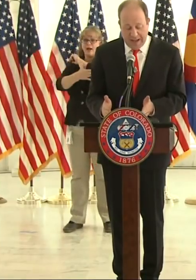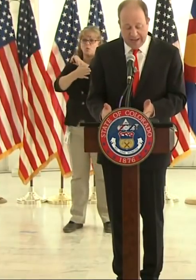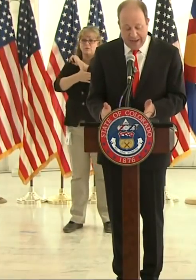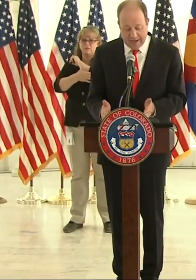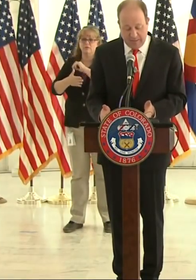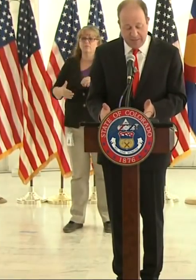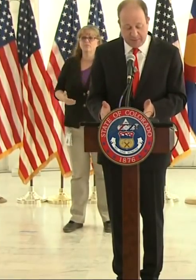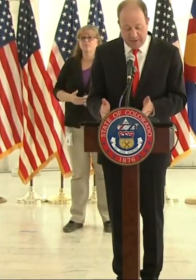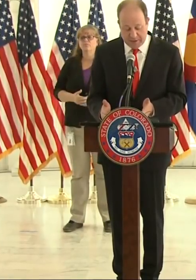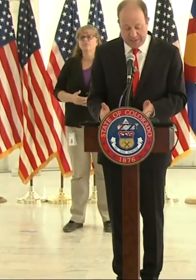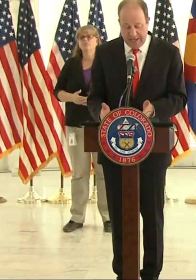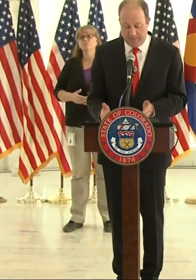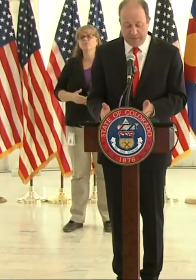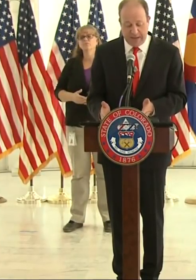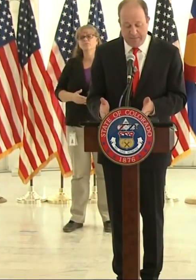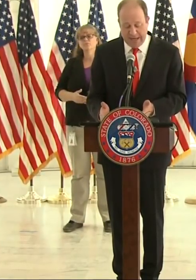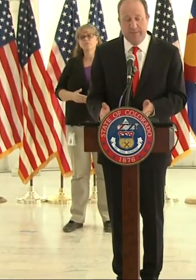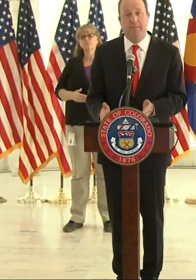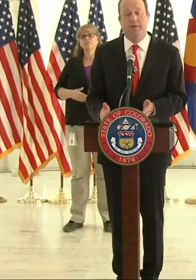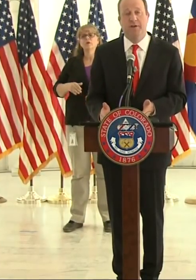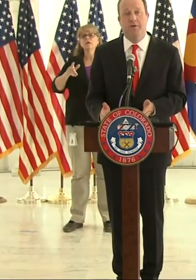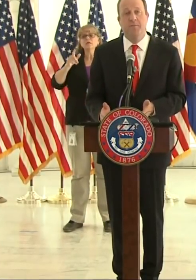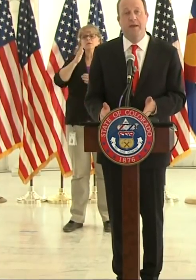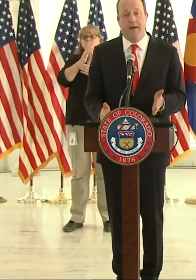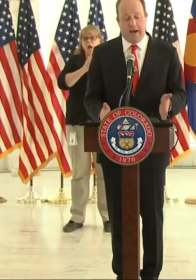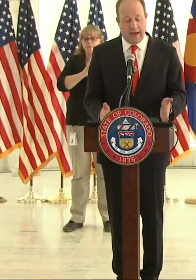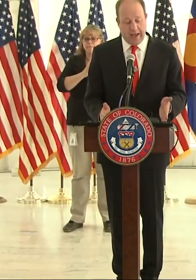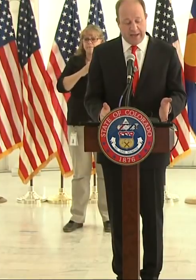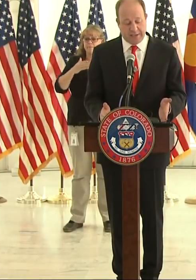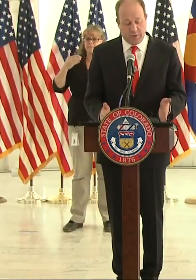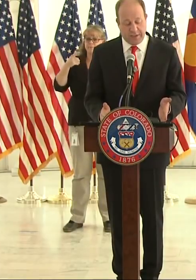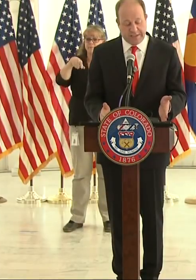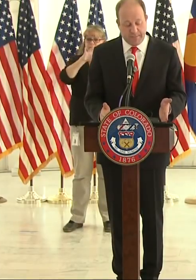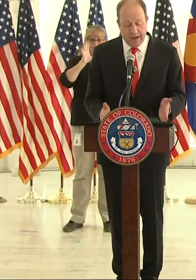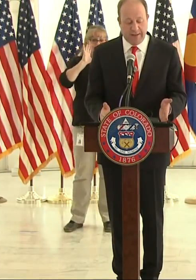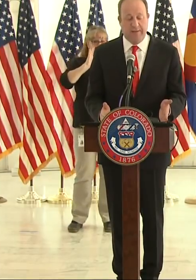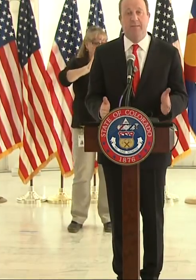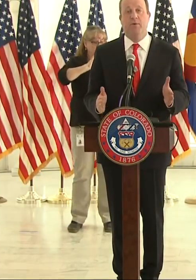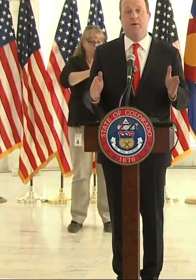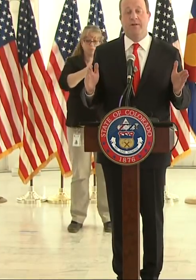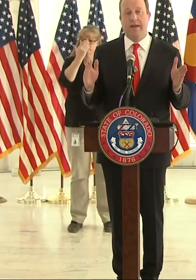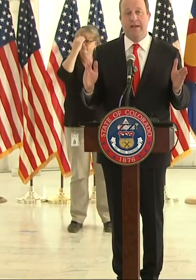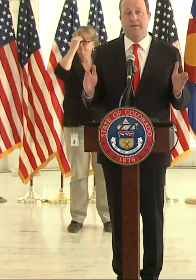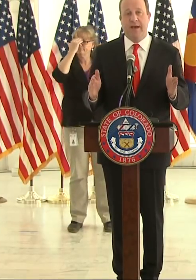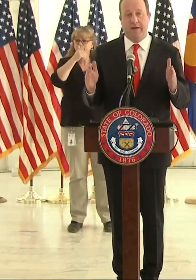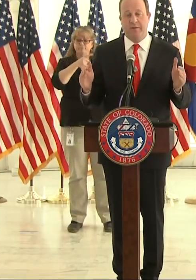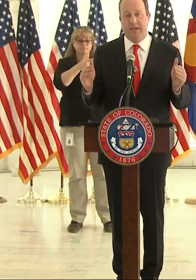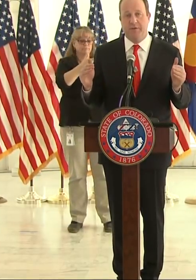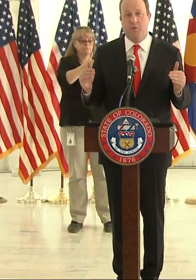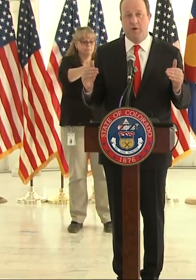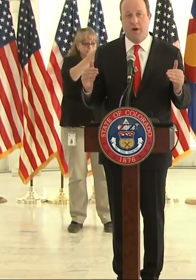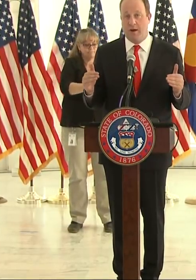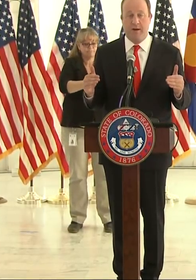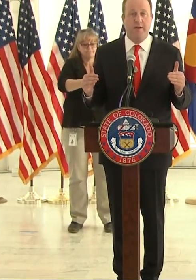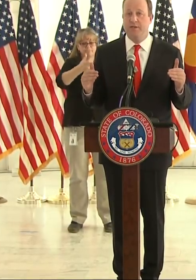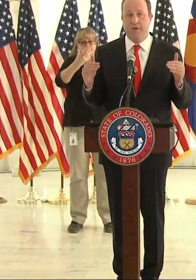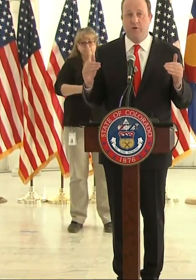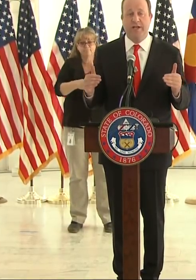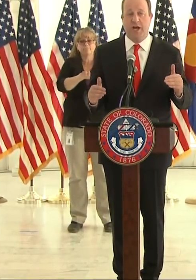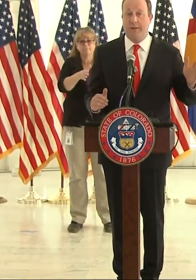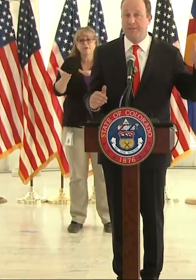real iconic people in our state that many people knew. And it's really symbolically important that Eagle County was able to work